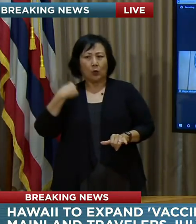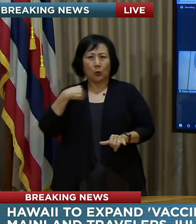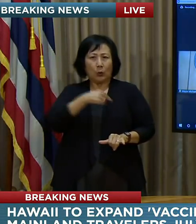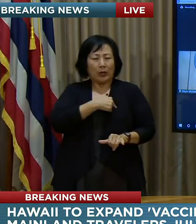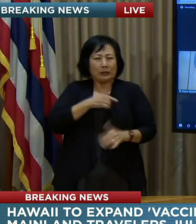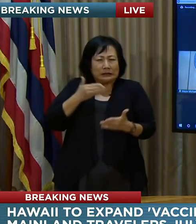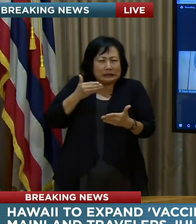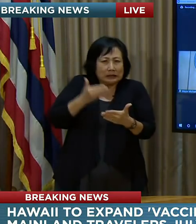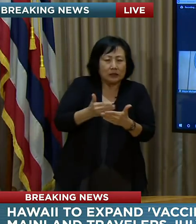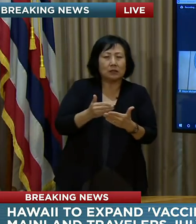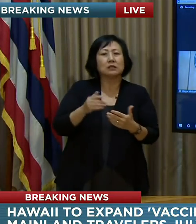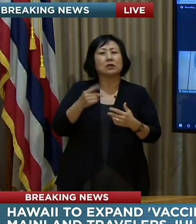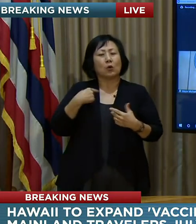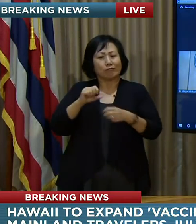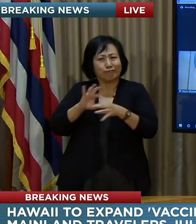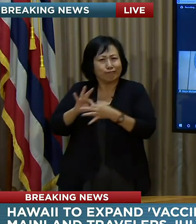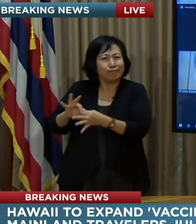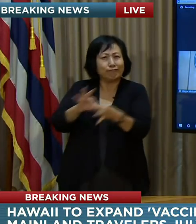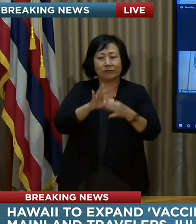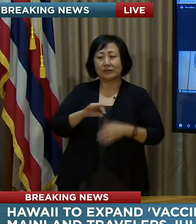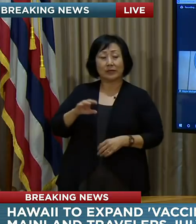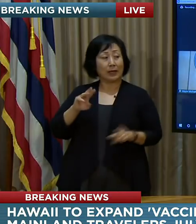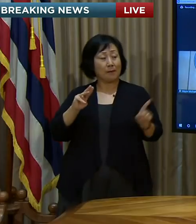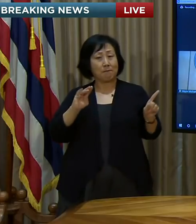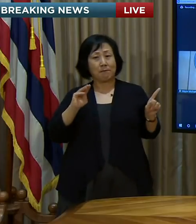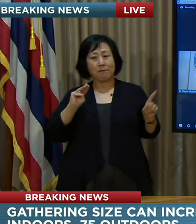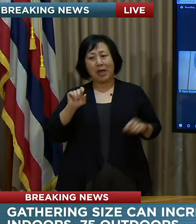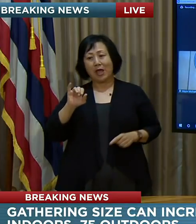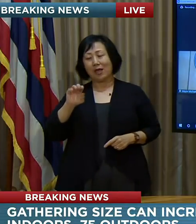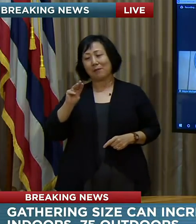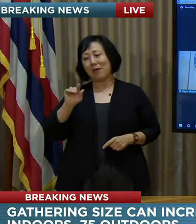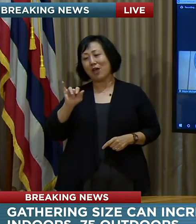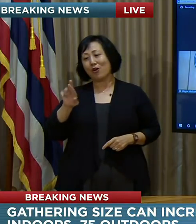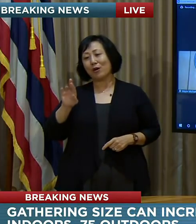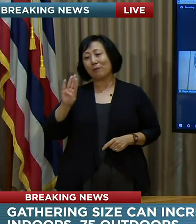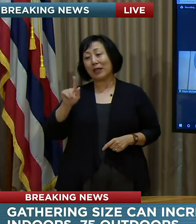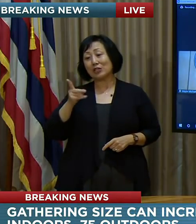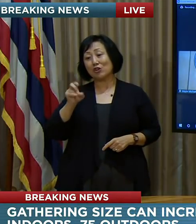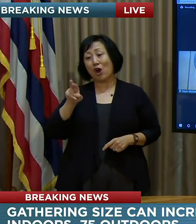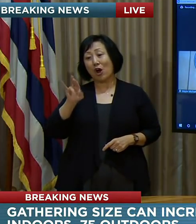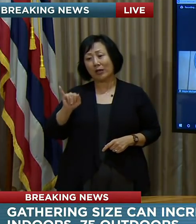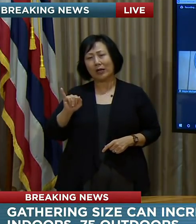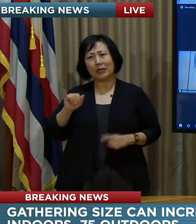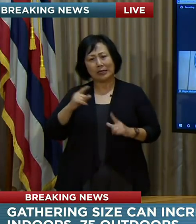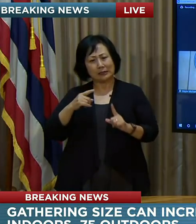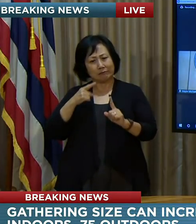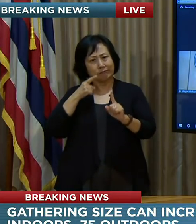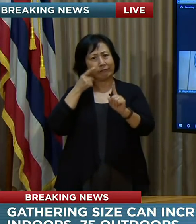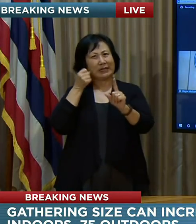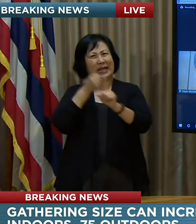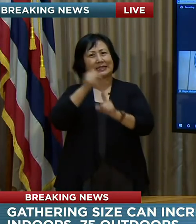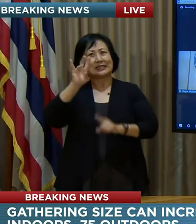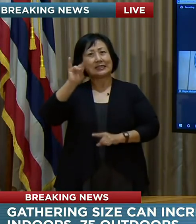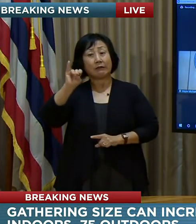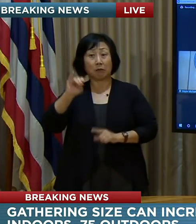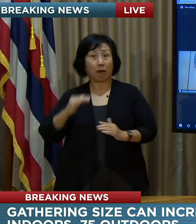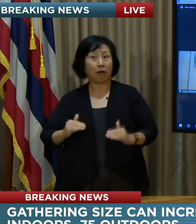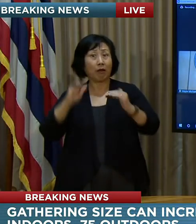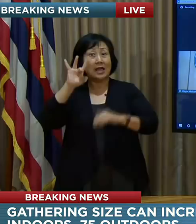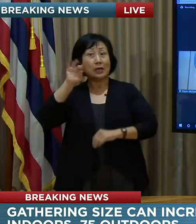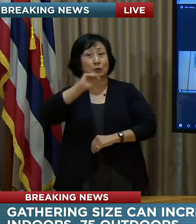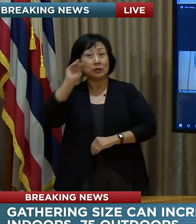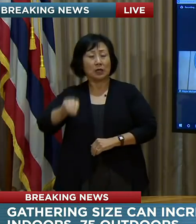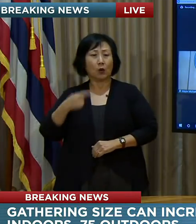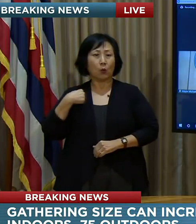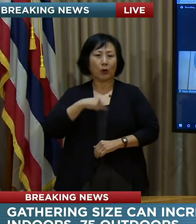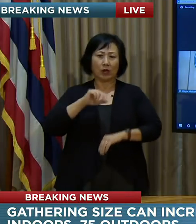And like Mayor Blangiardi just said, get to that 70% plus. Let's get to 80%. Let's be the model for the